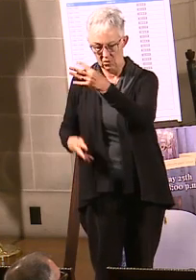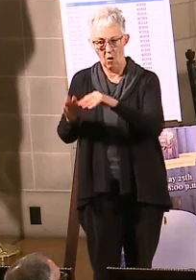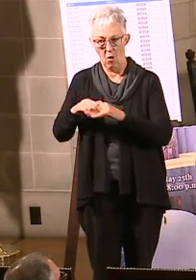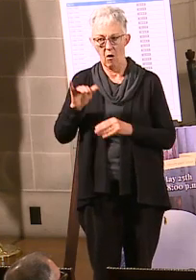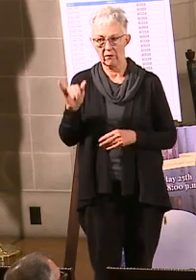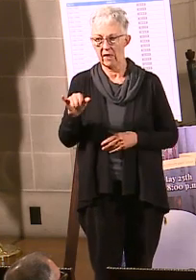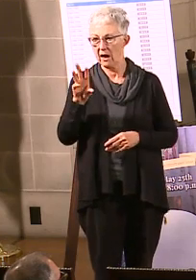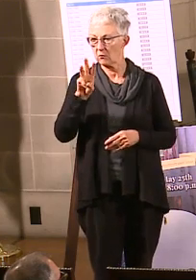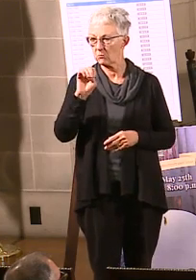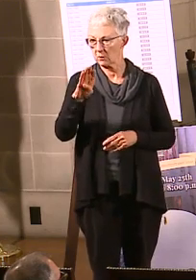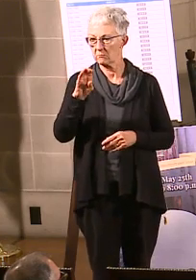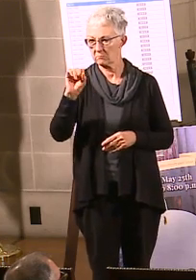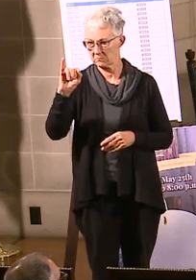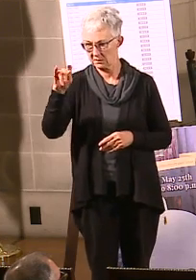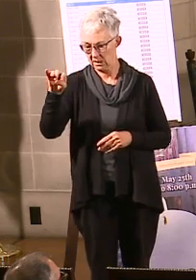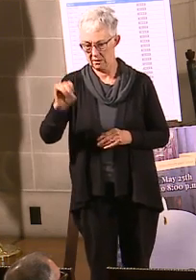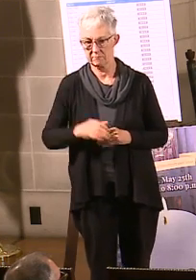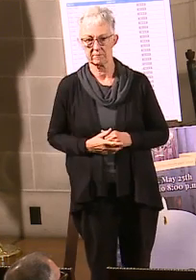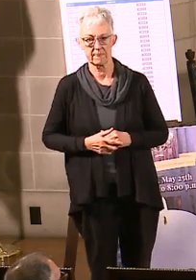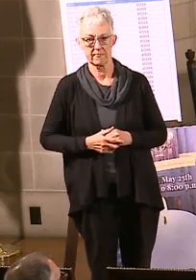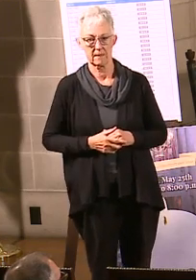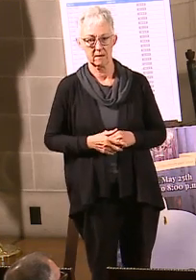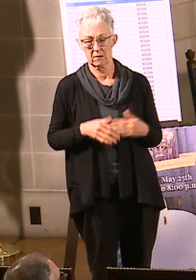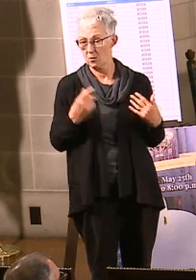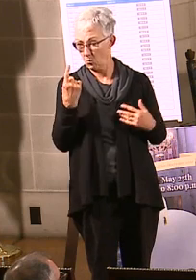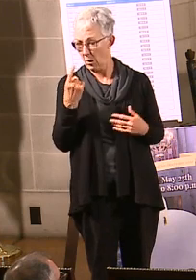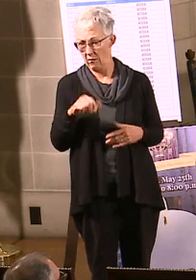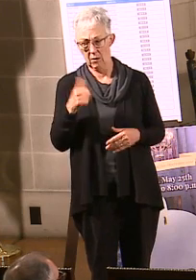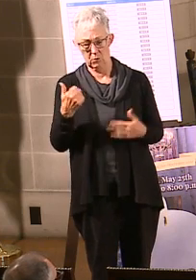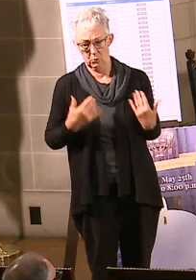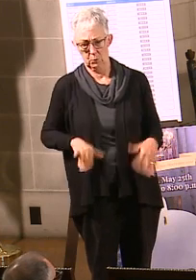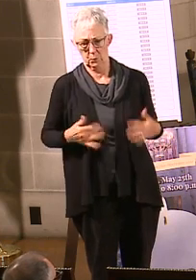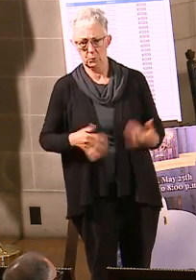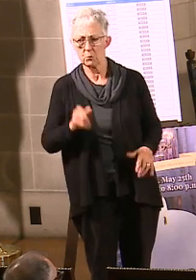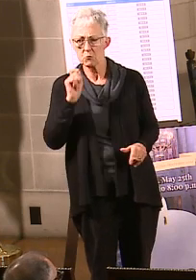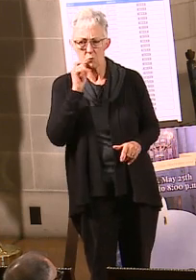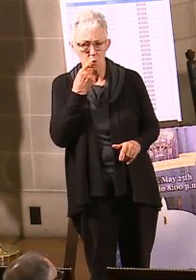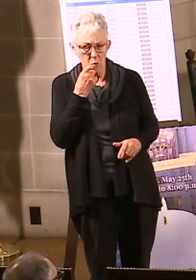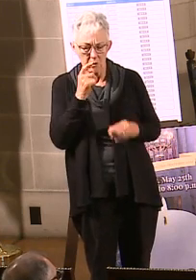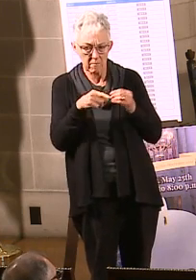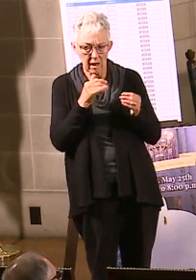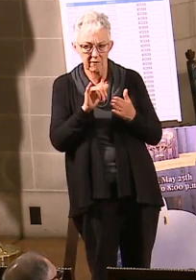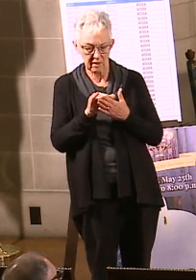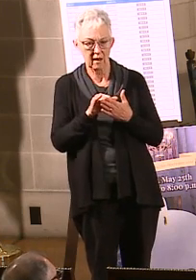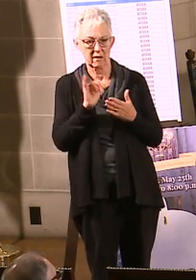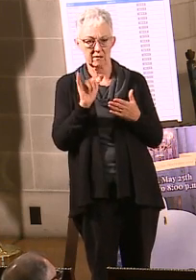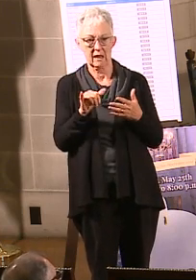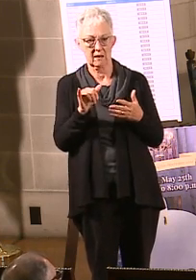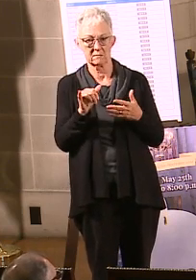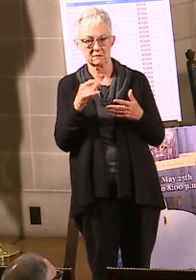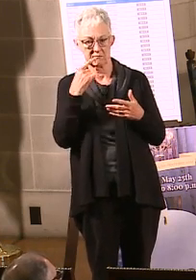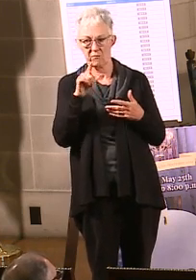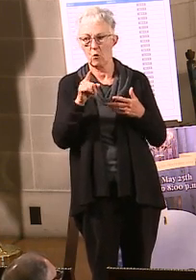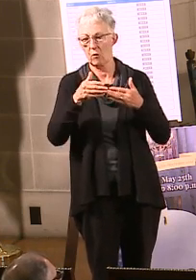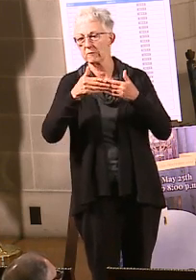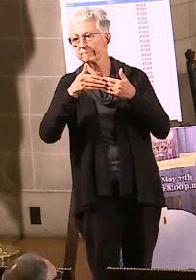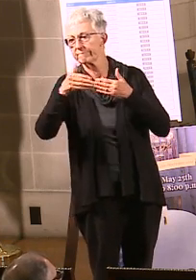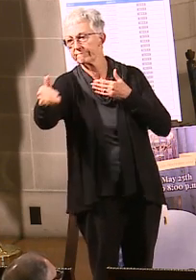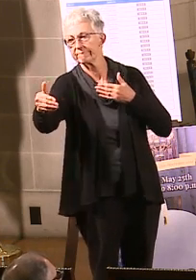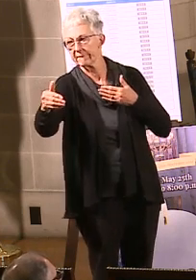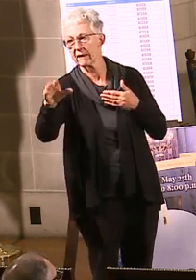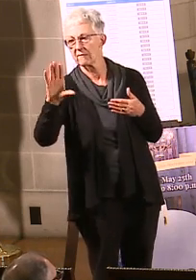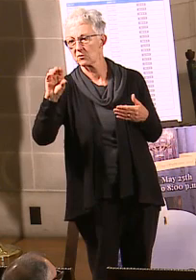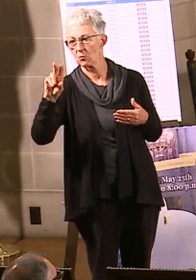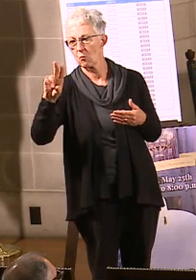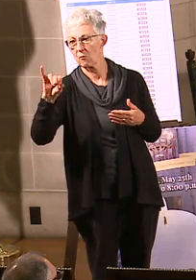very, very well. And the real neat thing about this, and this is going to post-COVID Nebraska, is that we're going